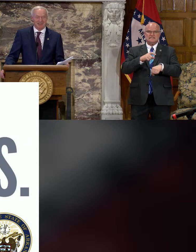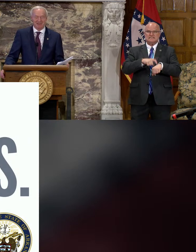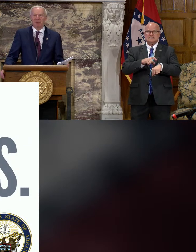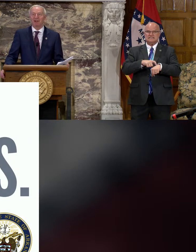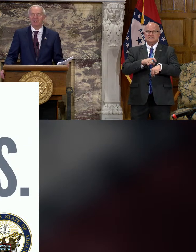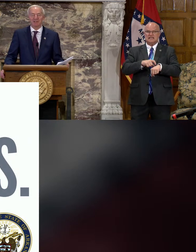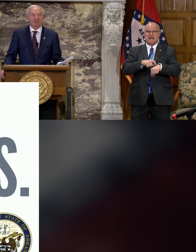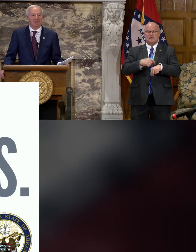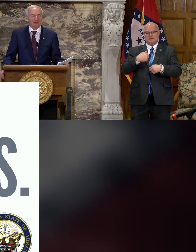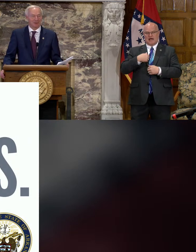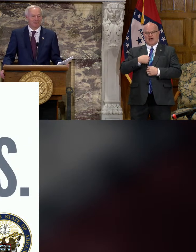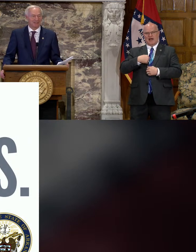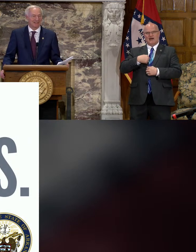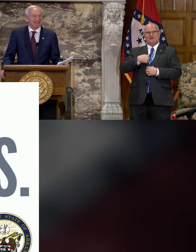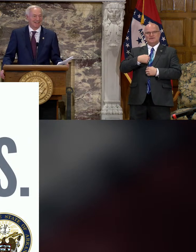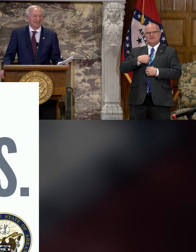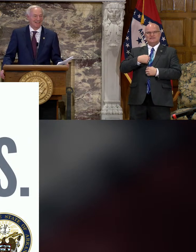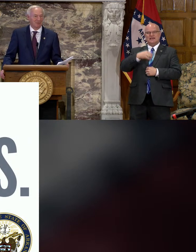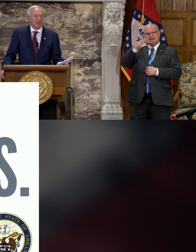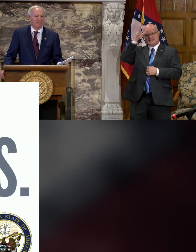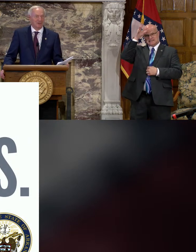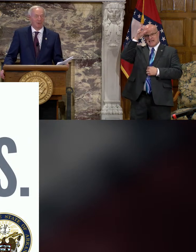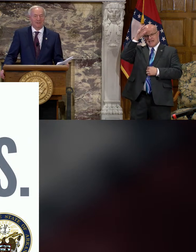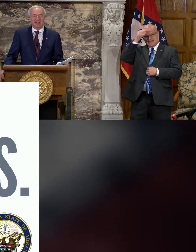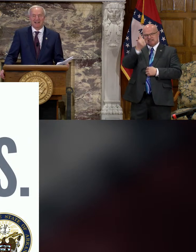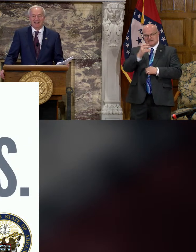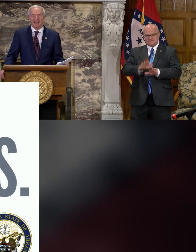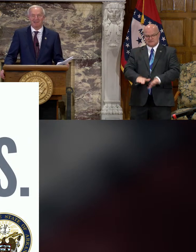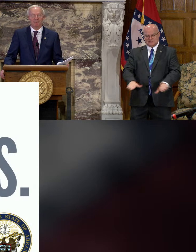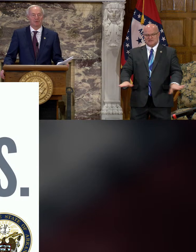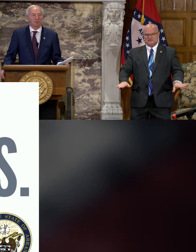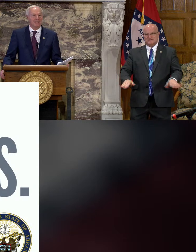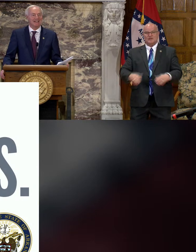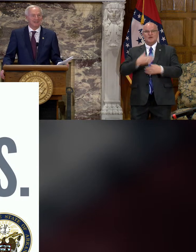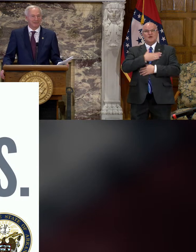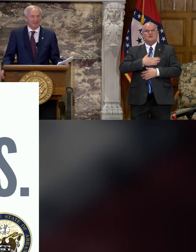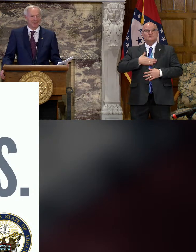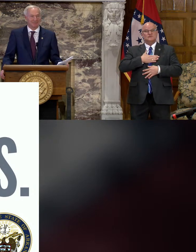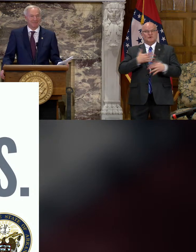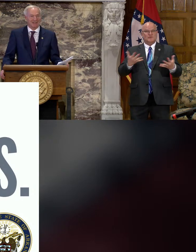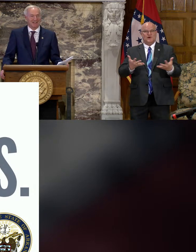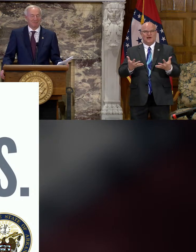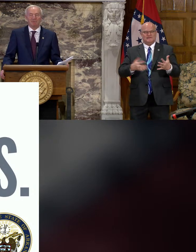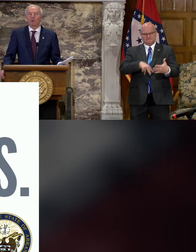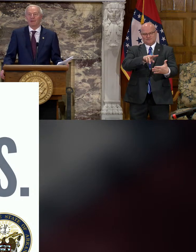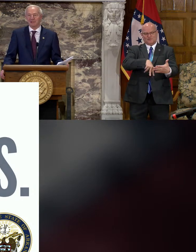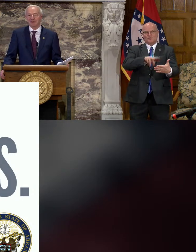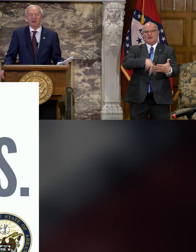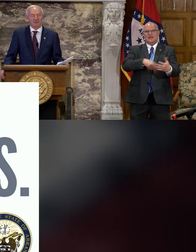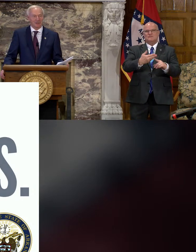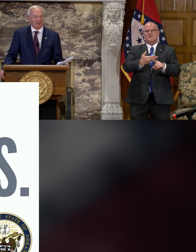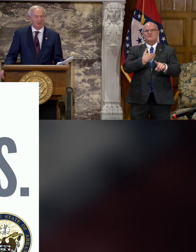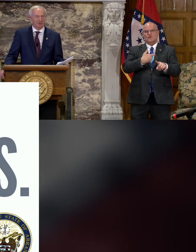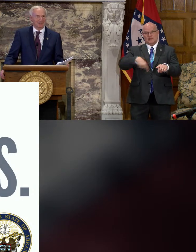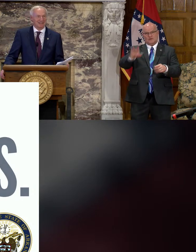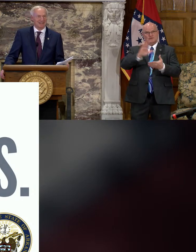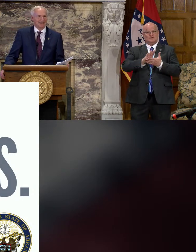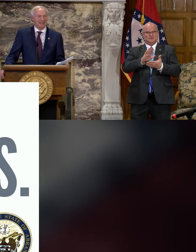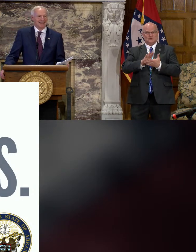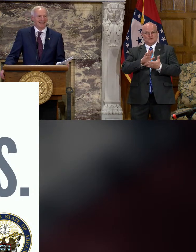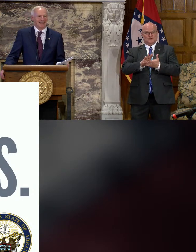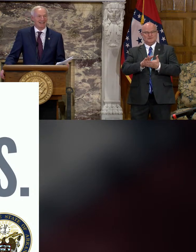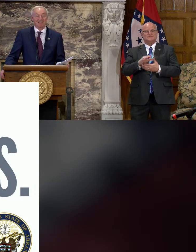time as a parent of young children. And one of the joys I had was reading to them before they started to